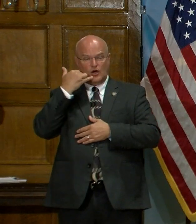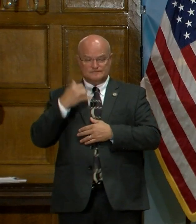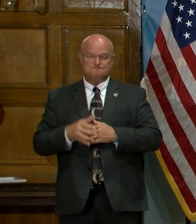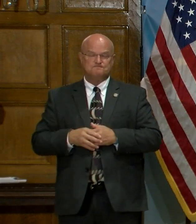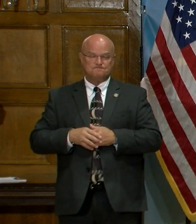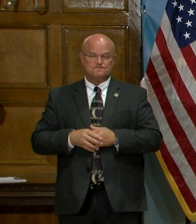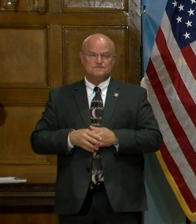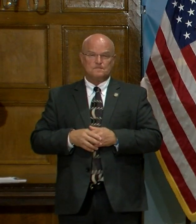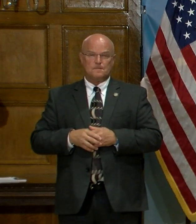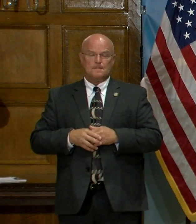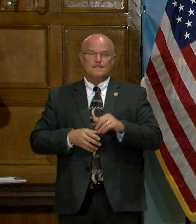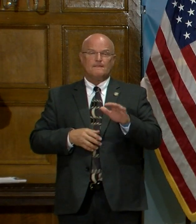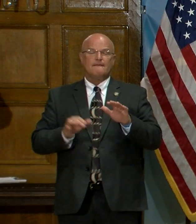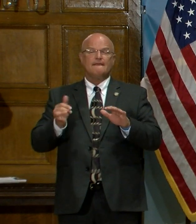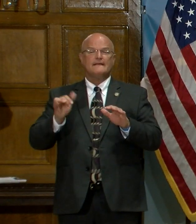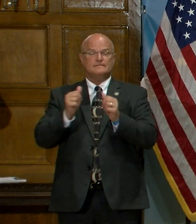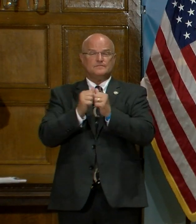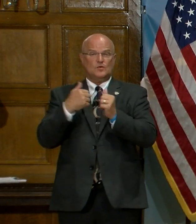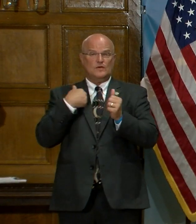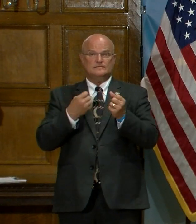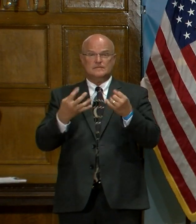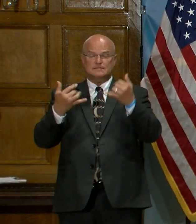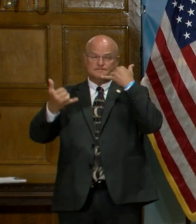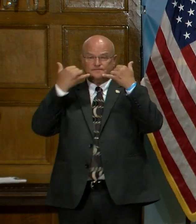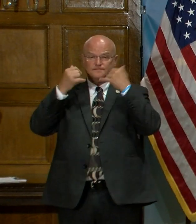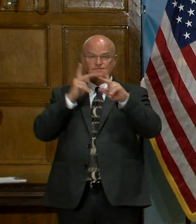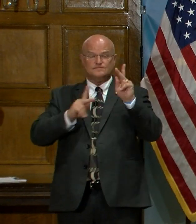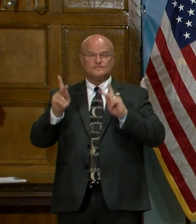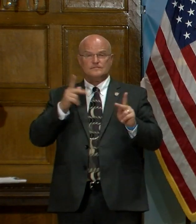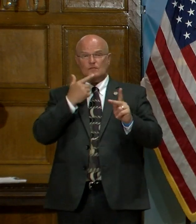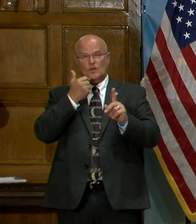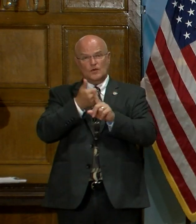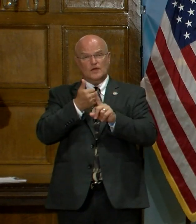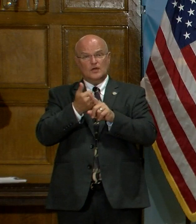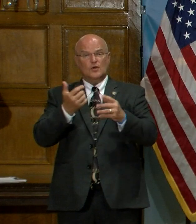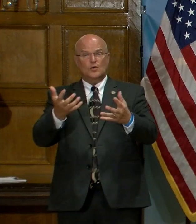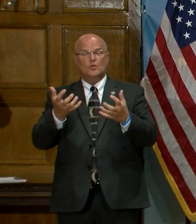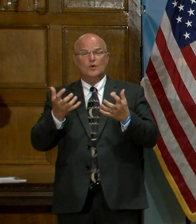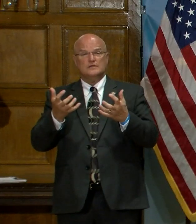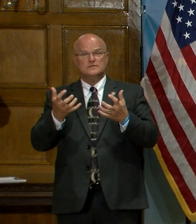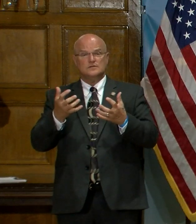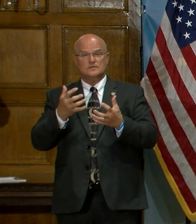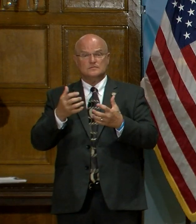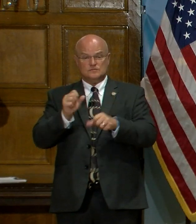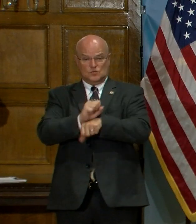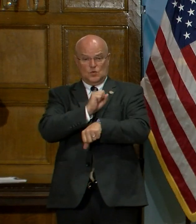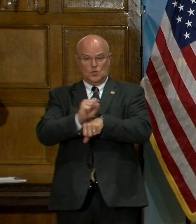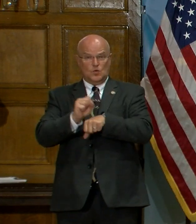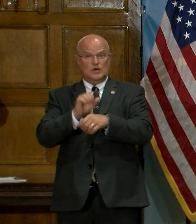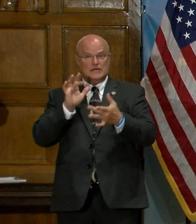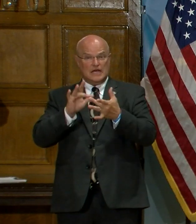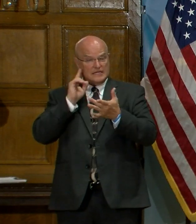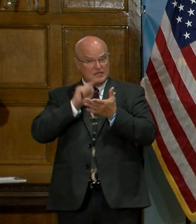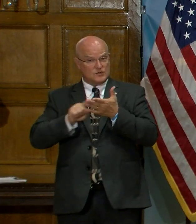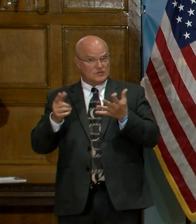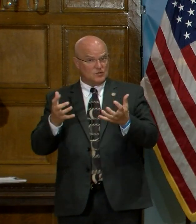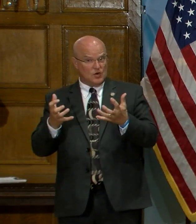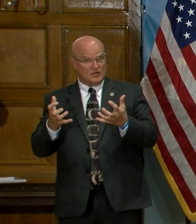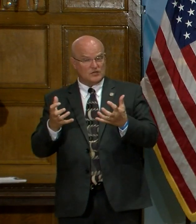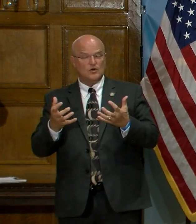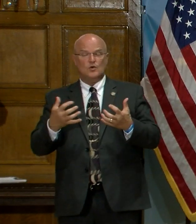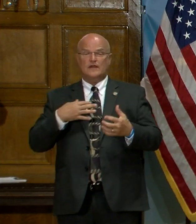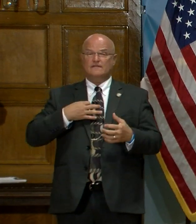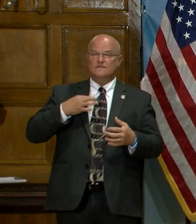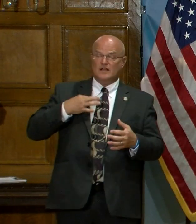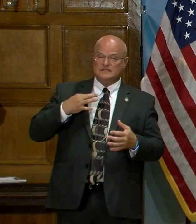call. Also, we've gotten a lot of calls from folks who would like to be employed to do contact tracing or would like